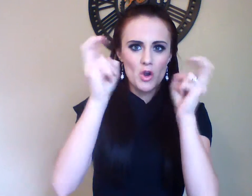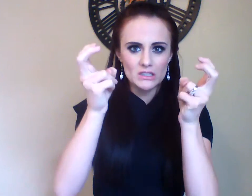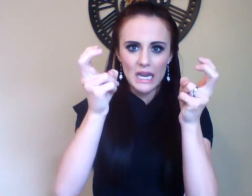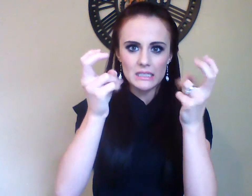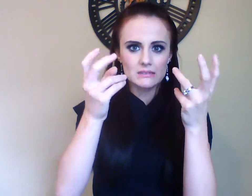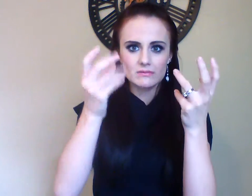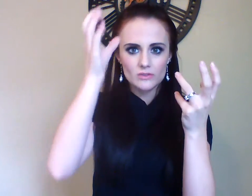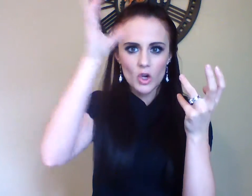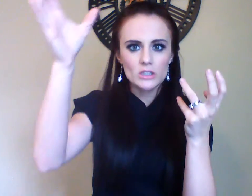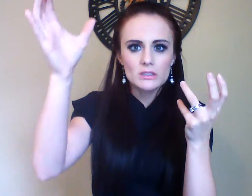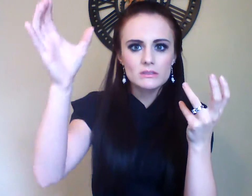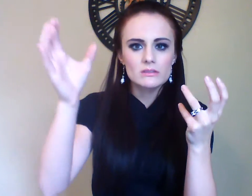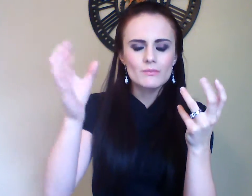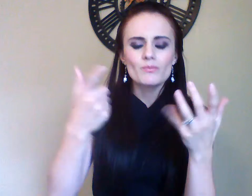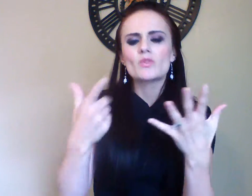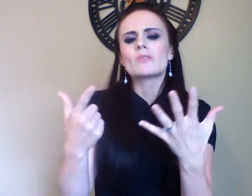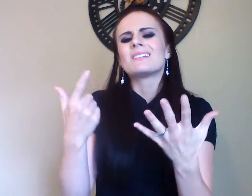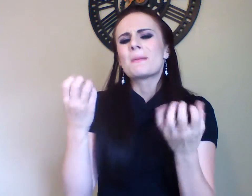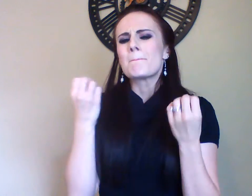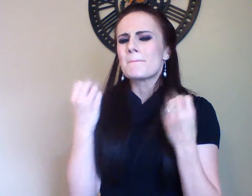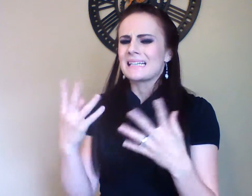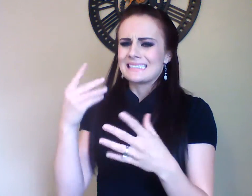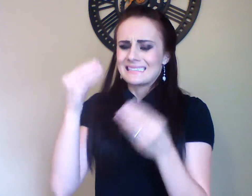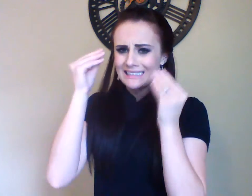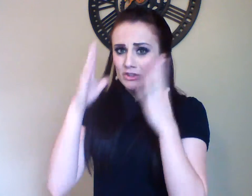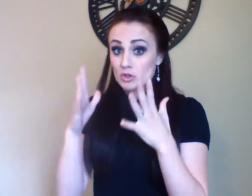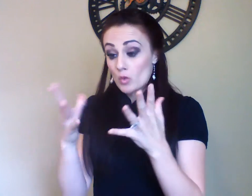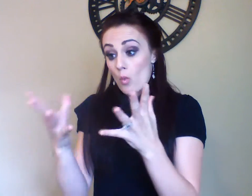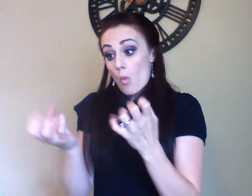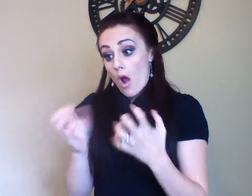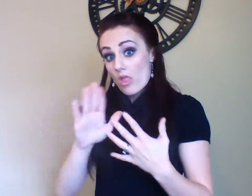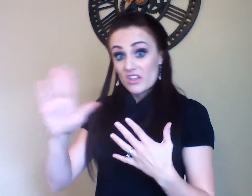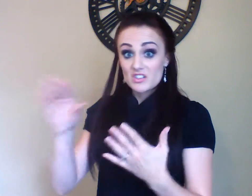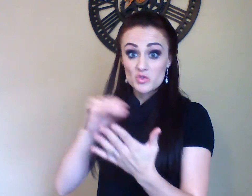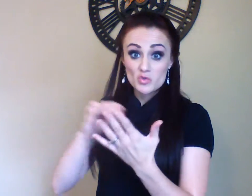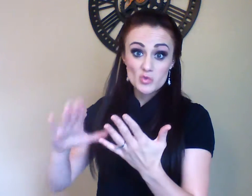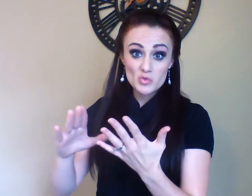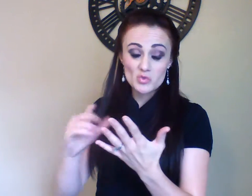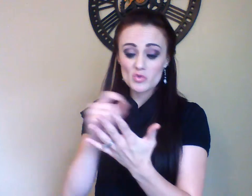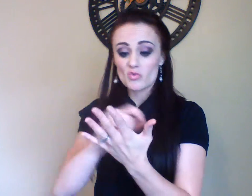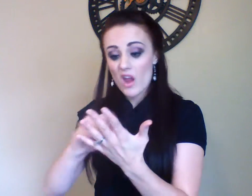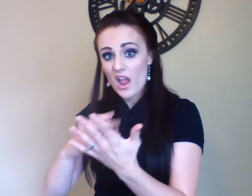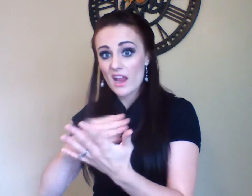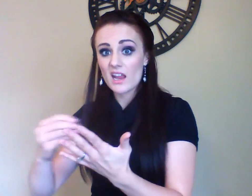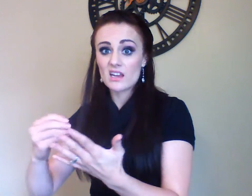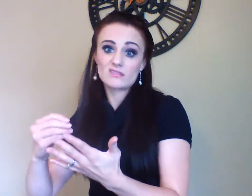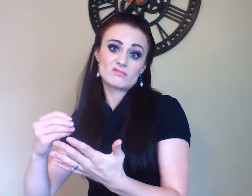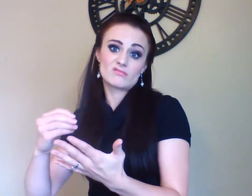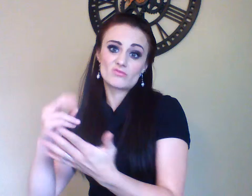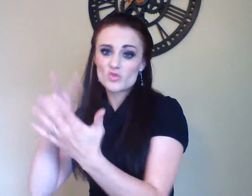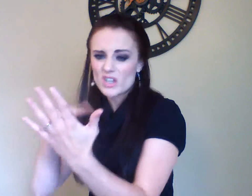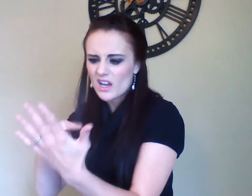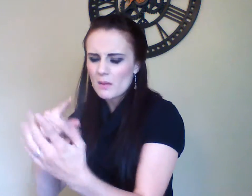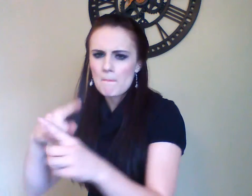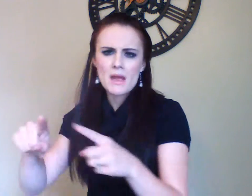your students to read, but you end up kind of giving them a mixed bag of reading assignments that don't have any real coherence